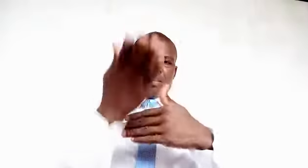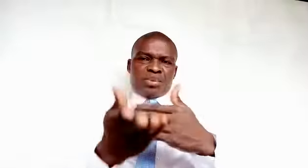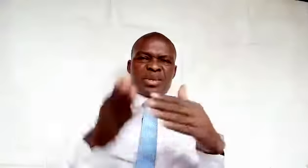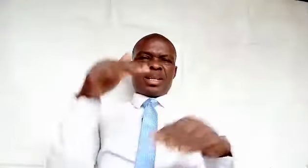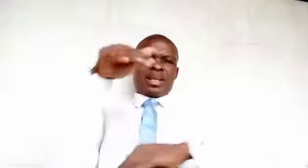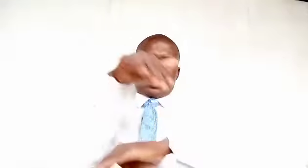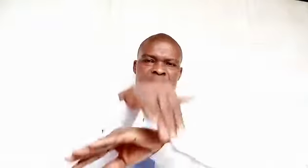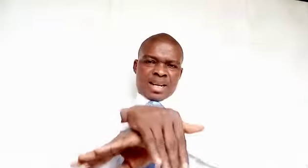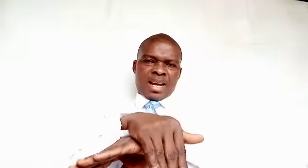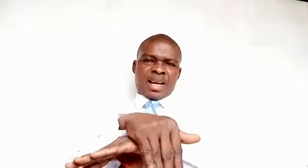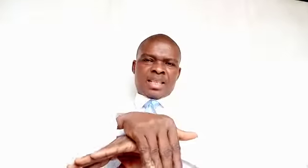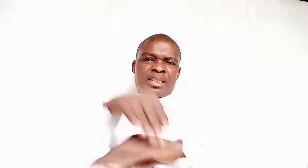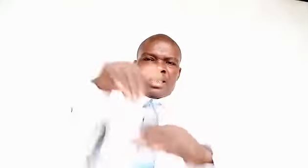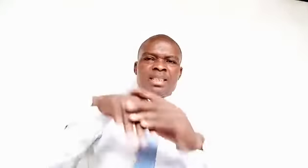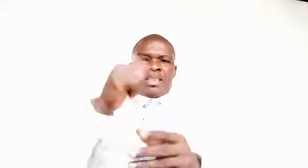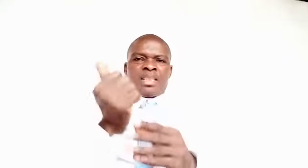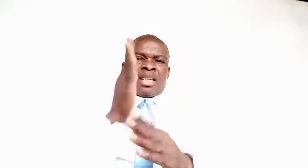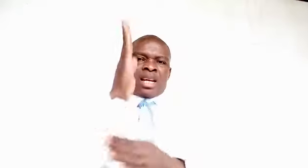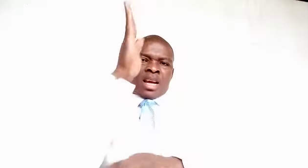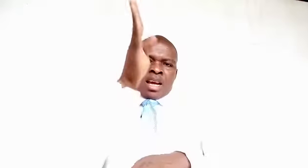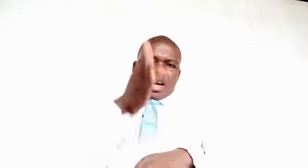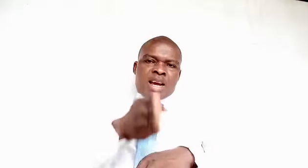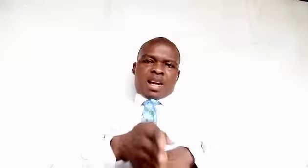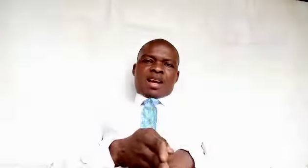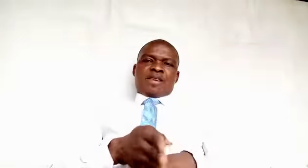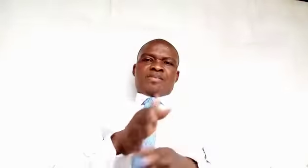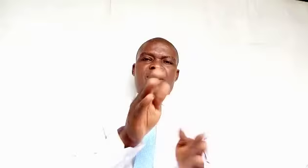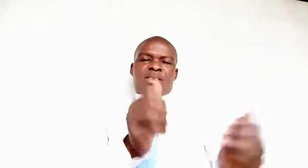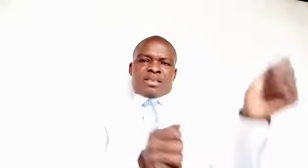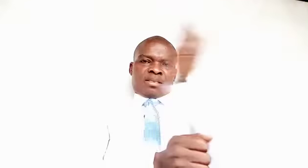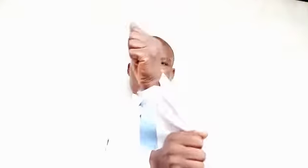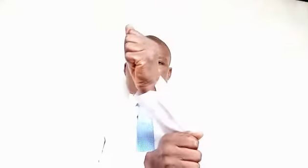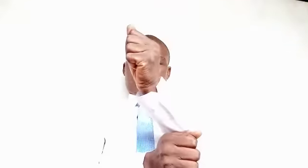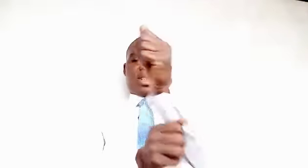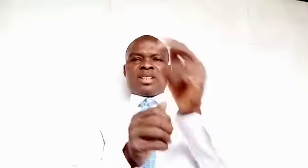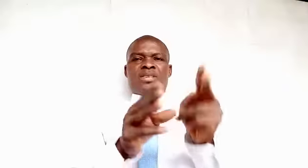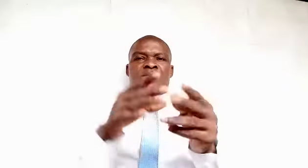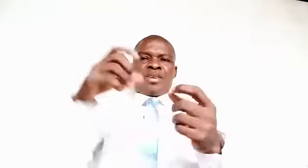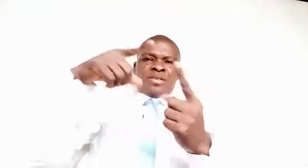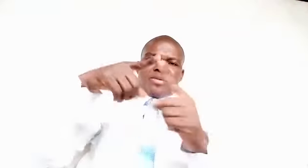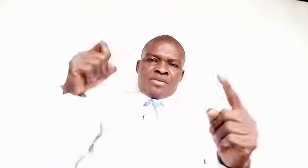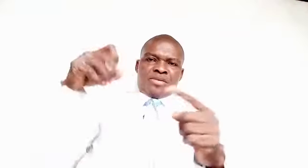other half part facing away from the sun.